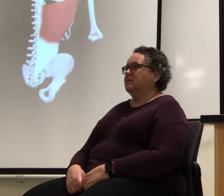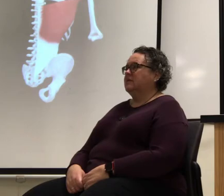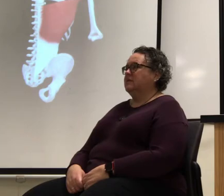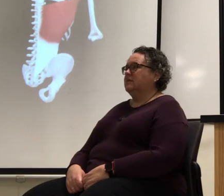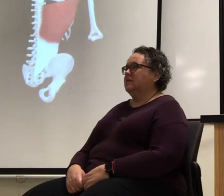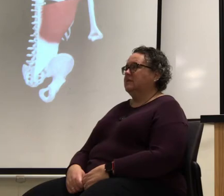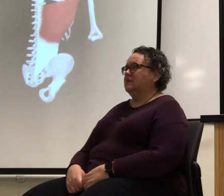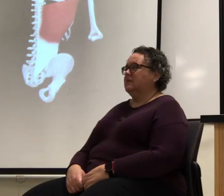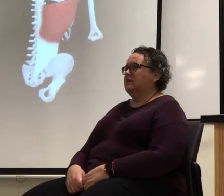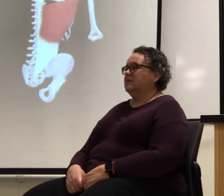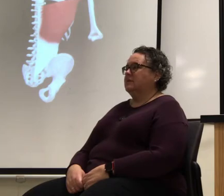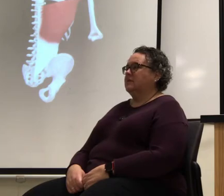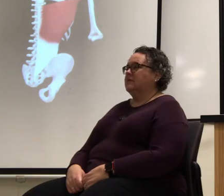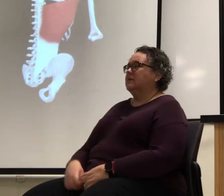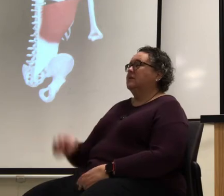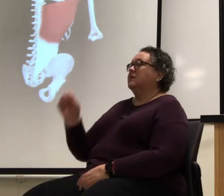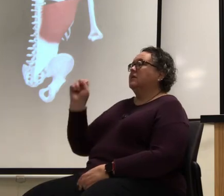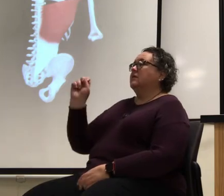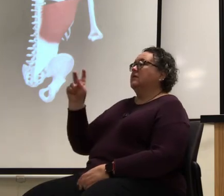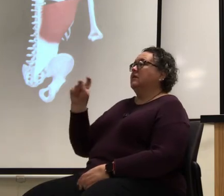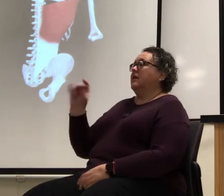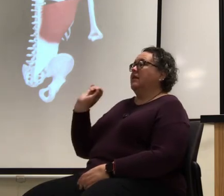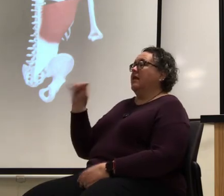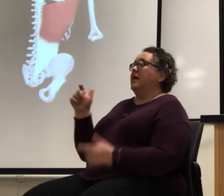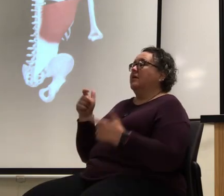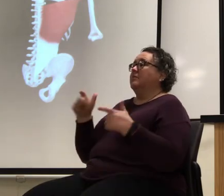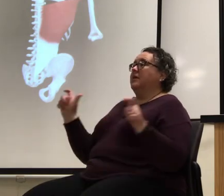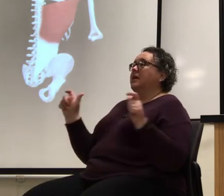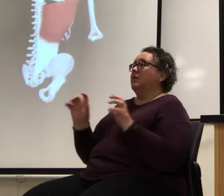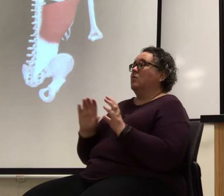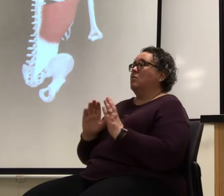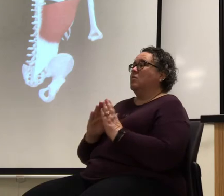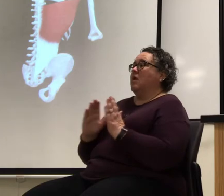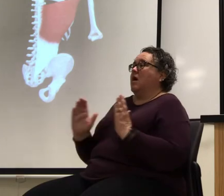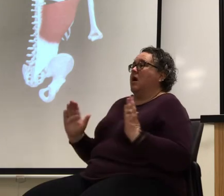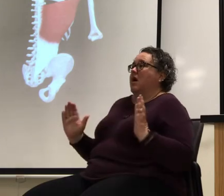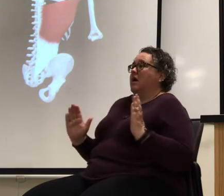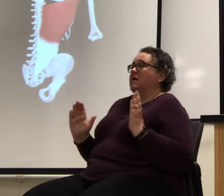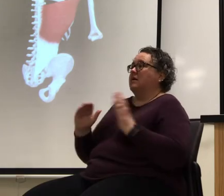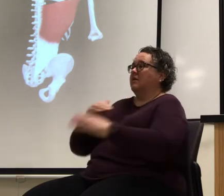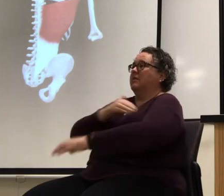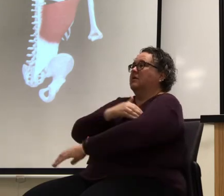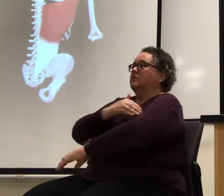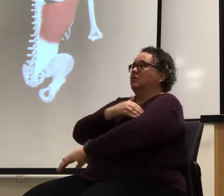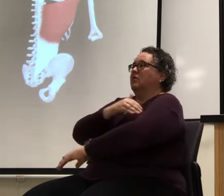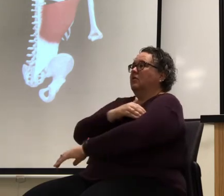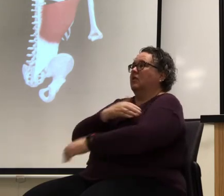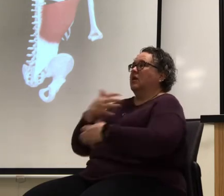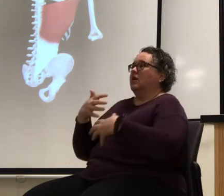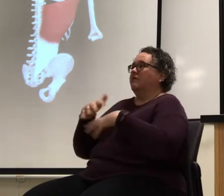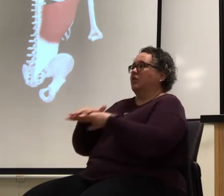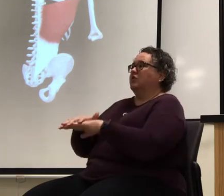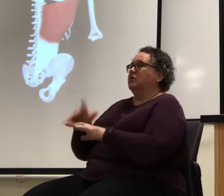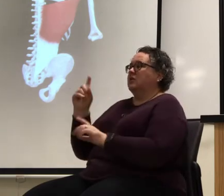Okay. That big wide muscle, it converges onto one point.